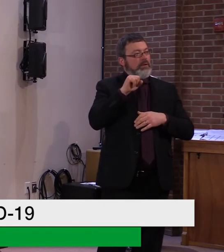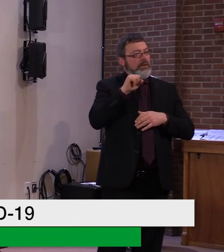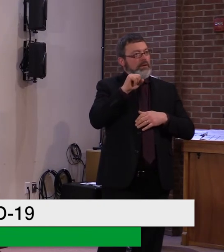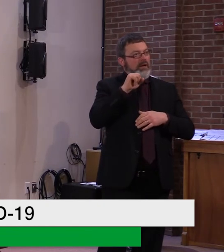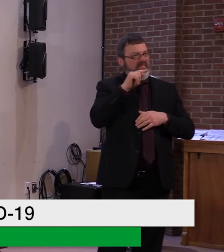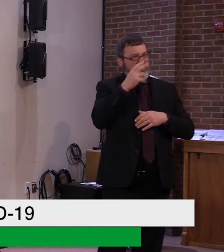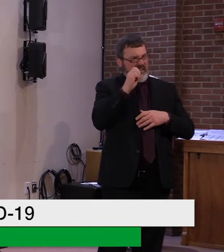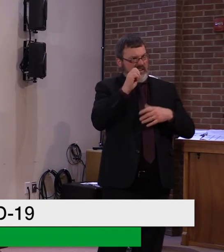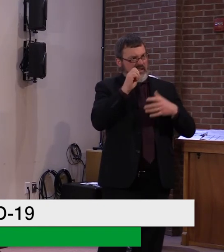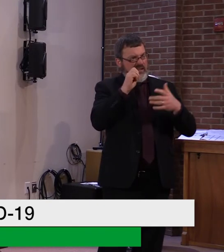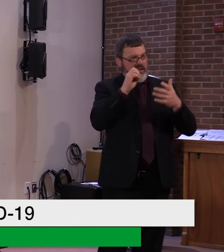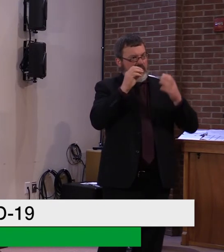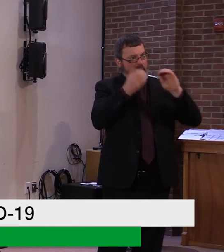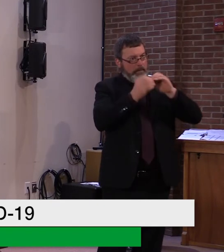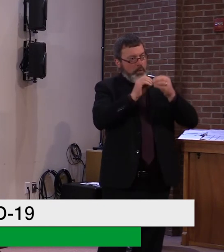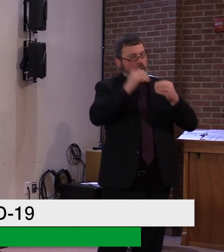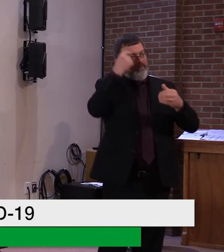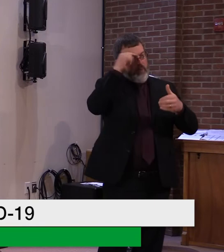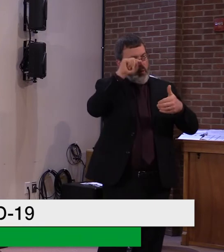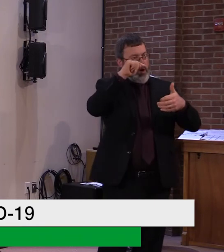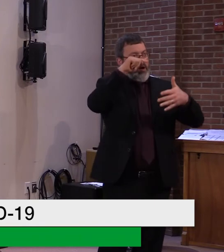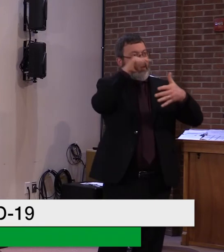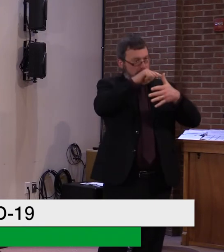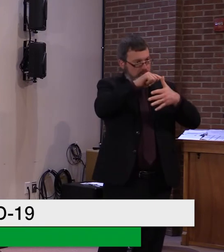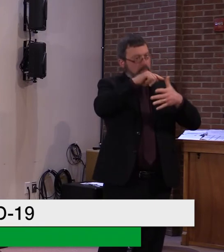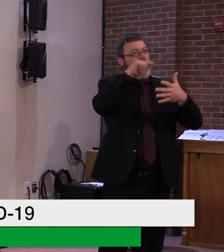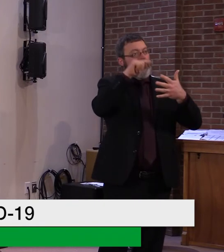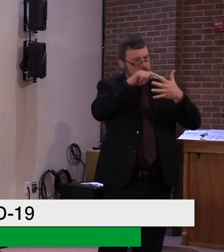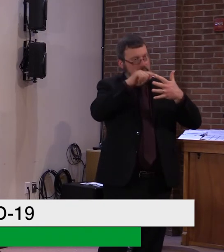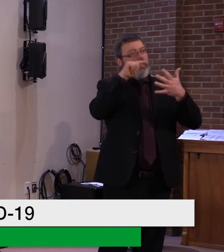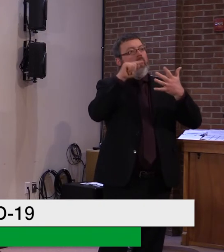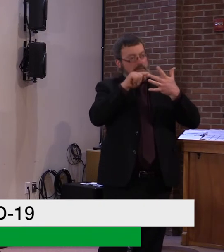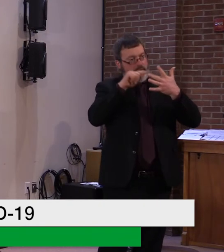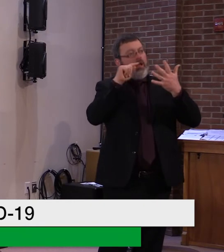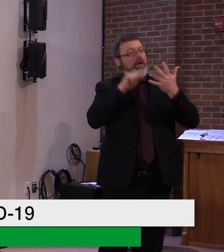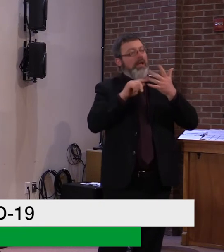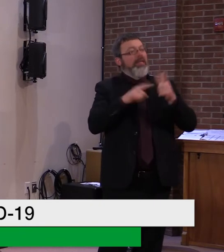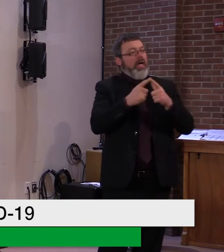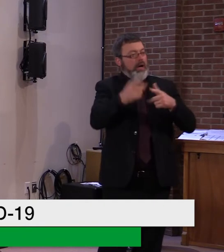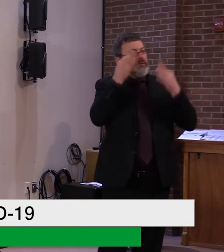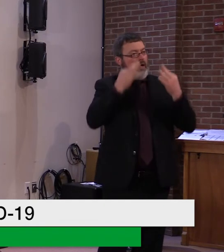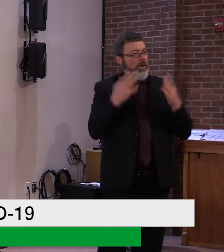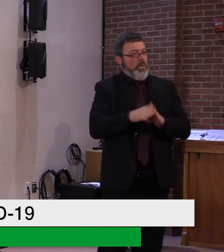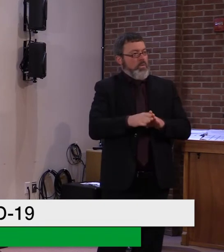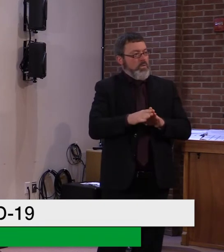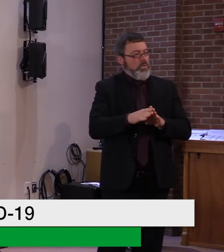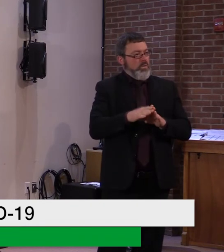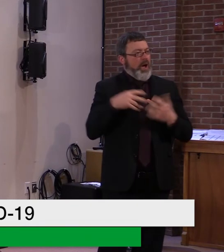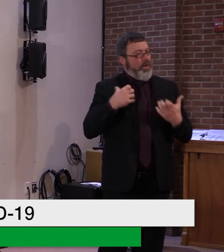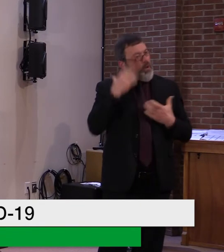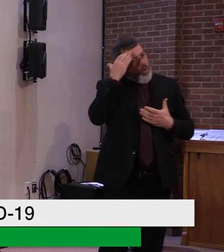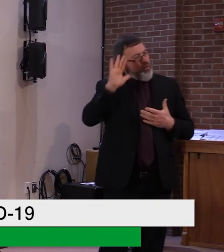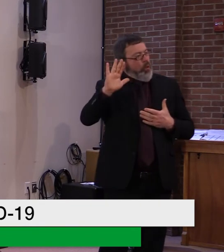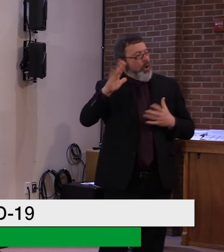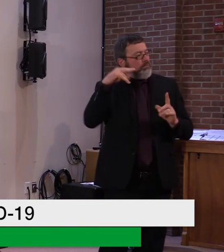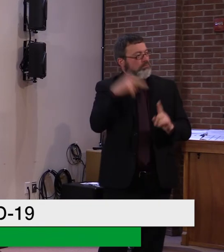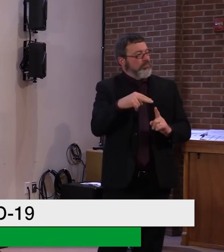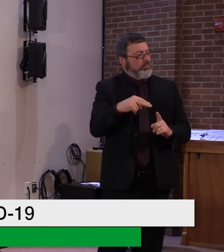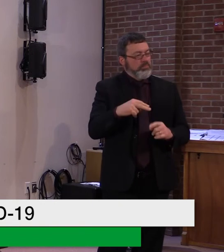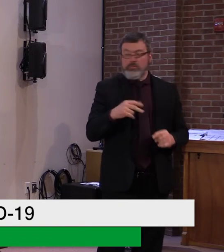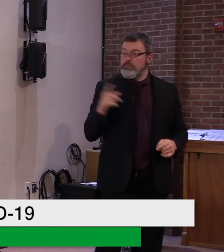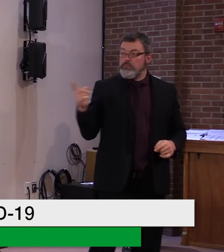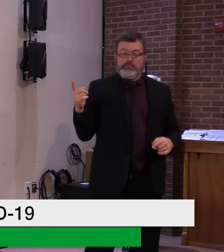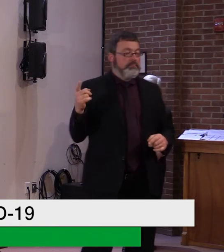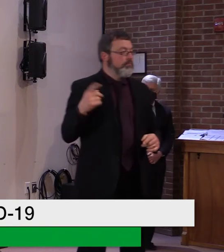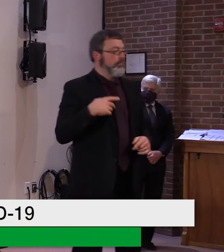but although i think i'm not aware i think dr louise had answered uh maybe he didn't hear that part but uh they're he they are not